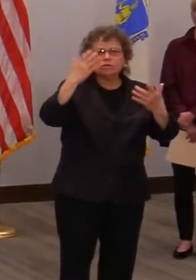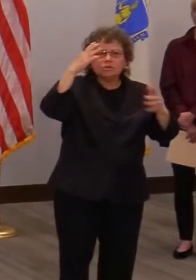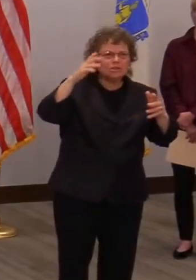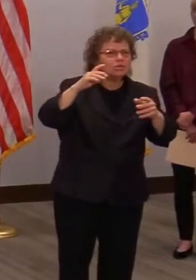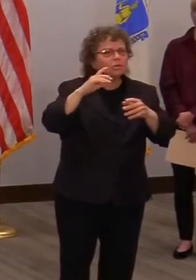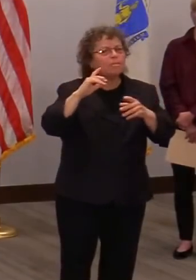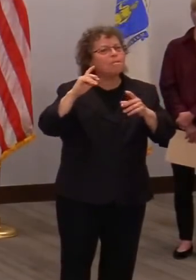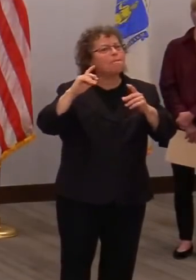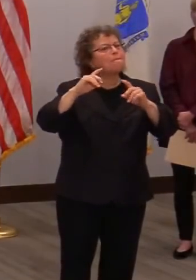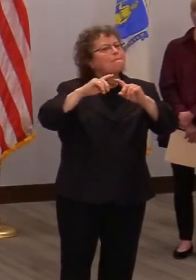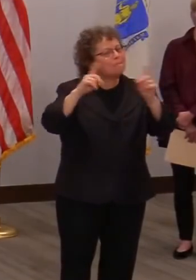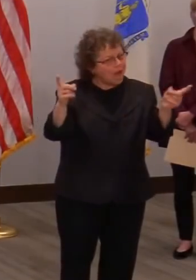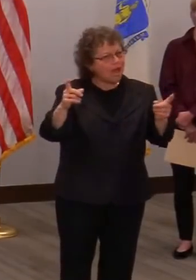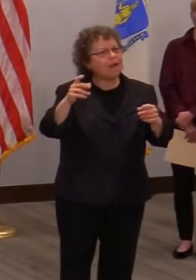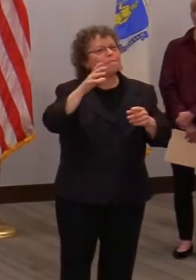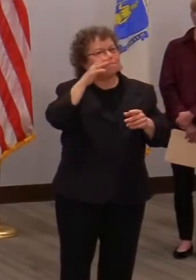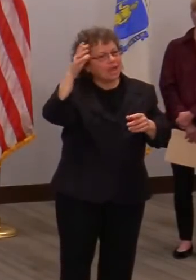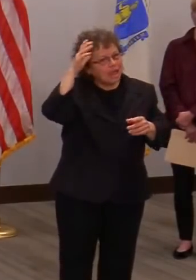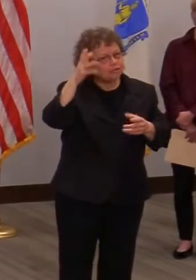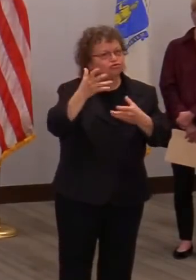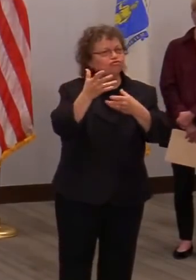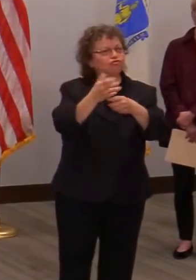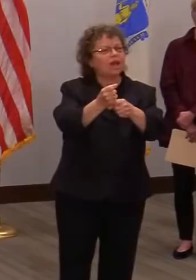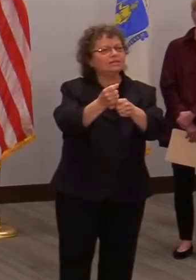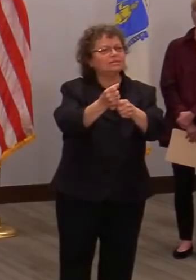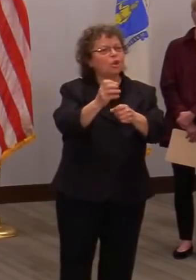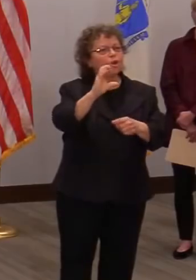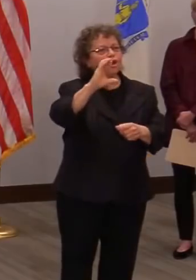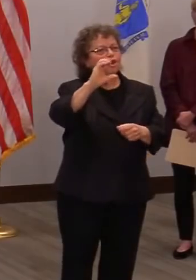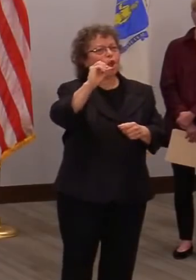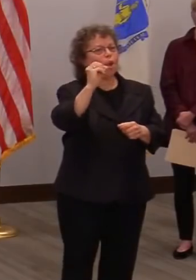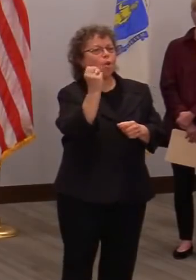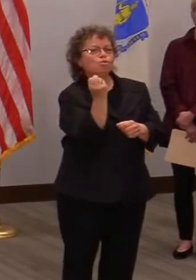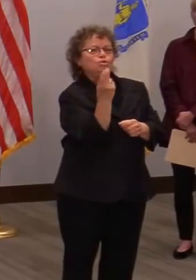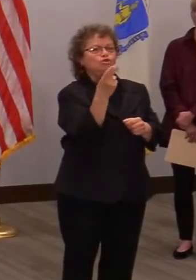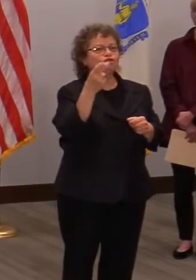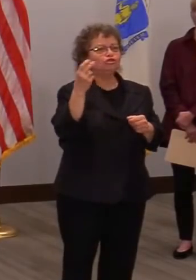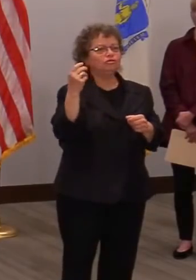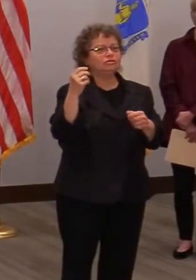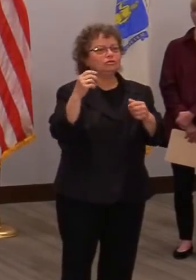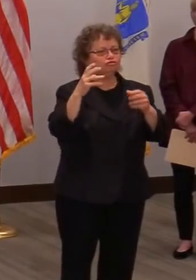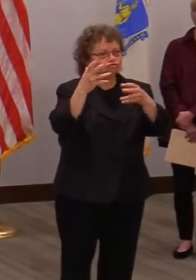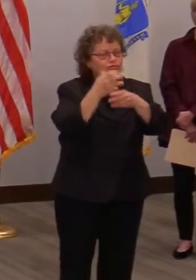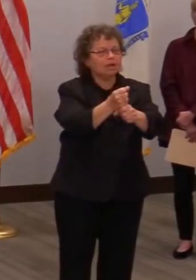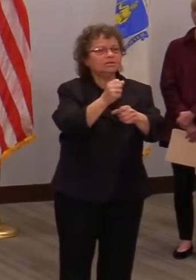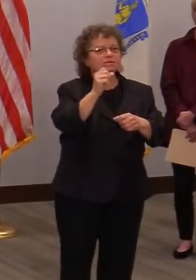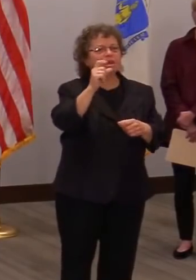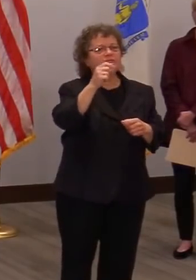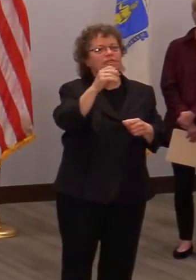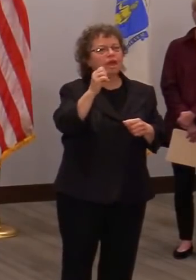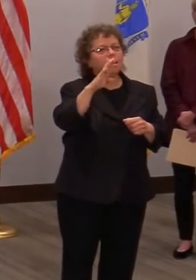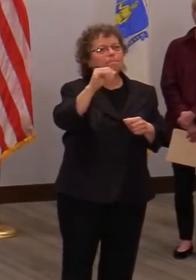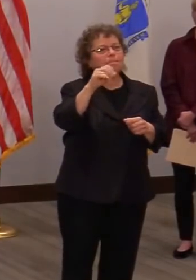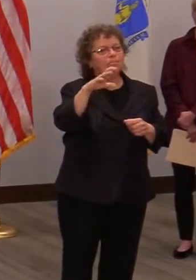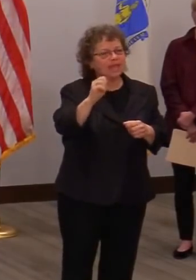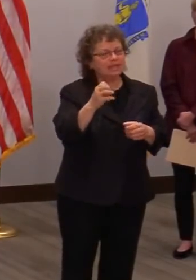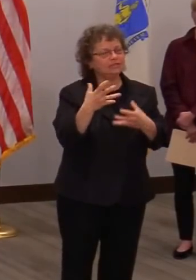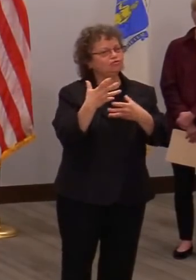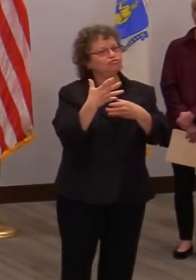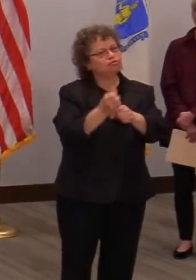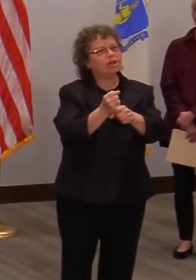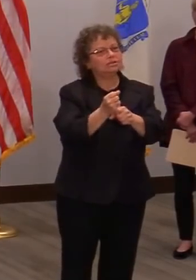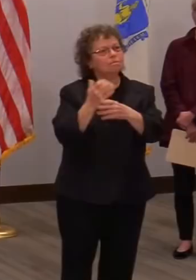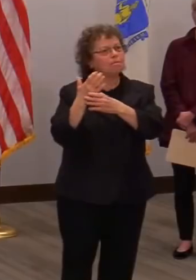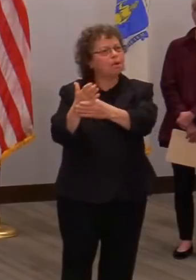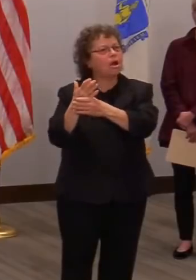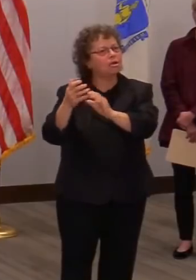that they trust their coaches, they trust the base, and they trust their partners for this. So we're very excited, and